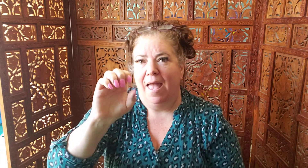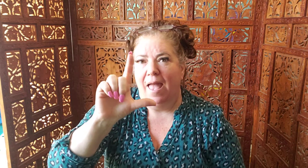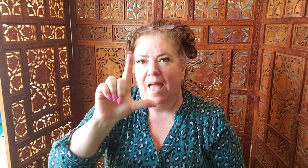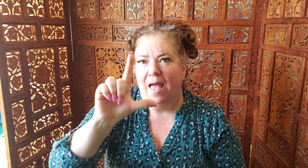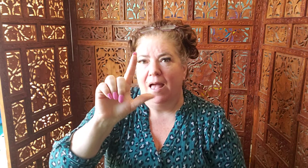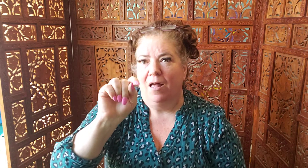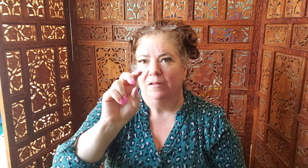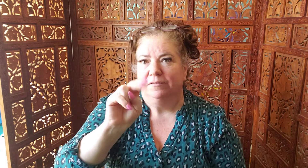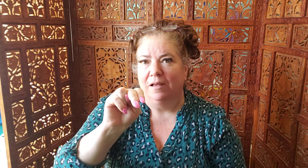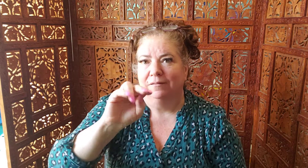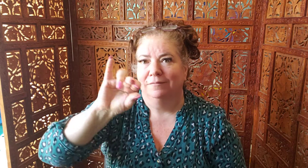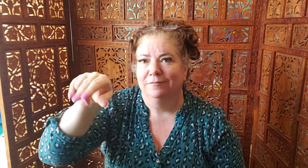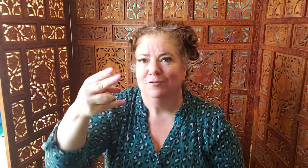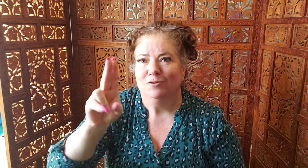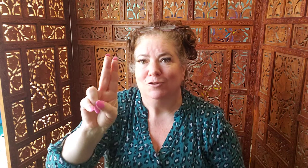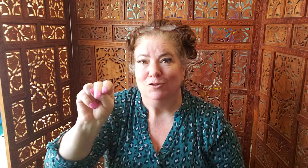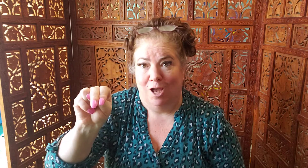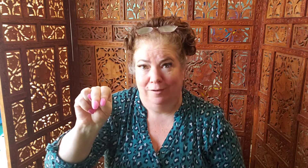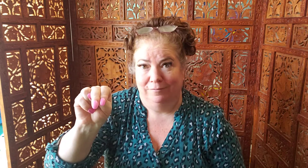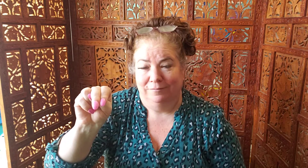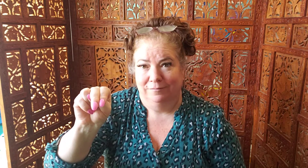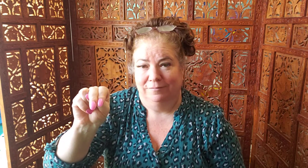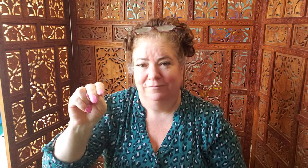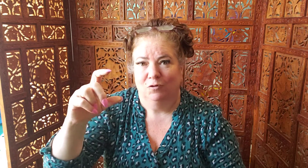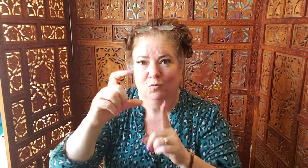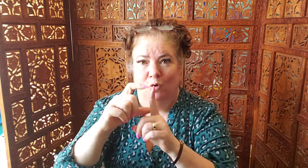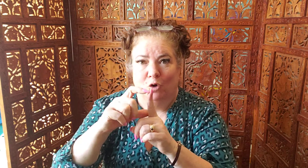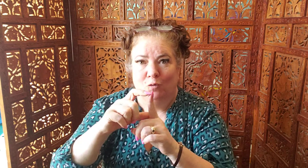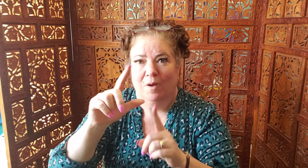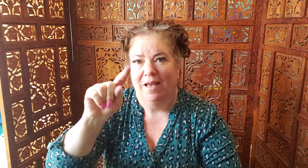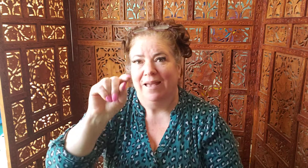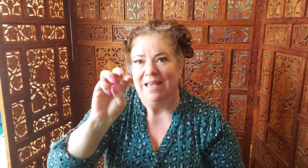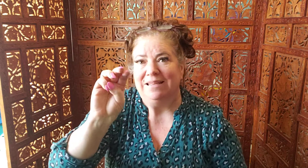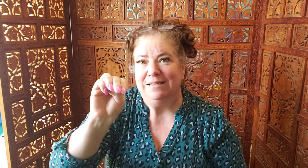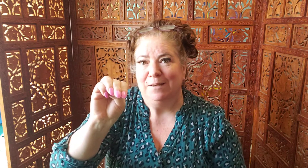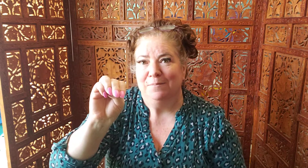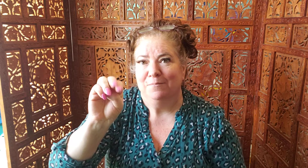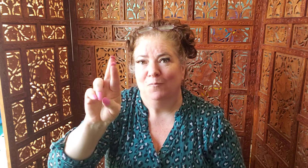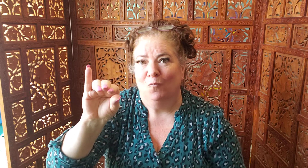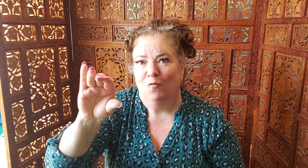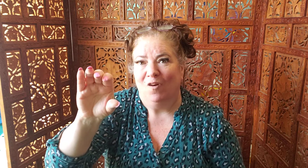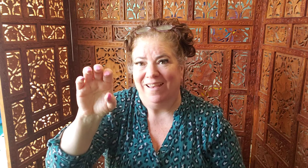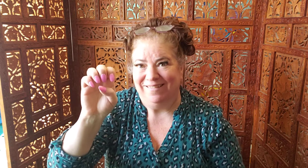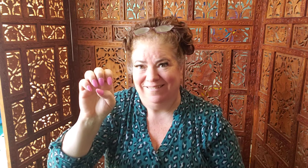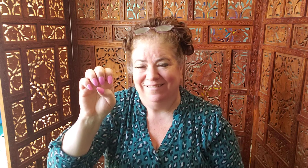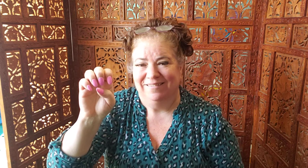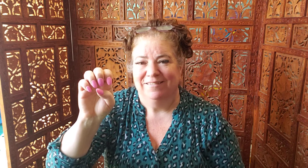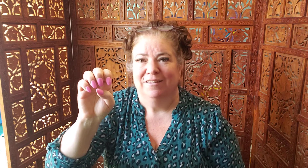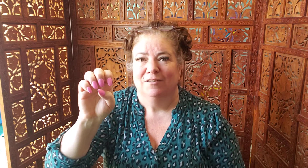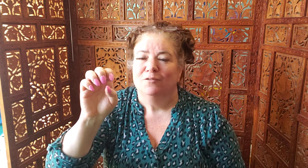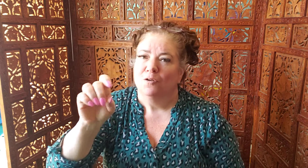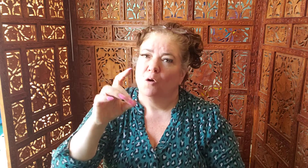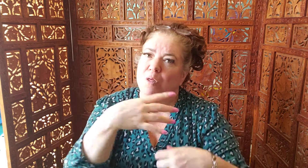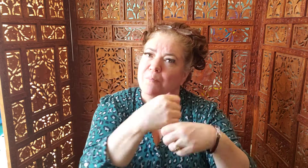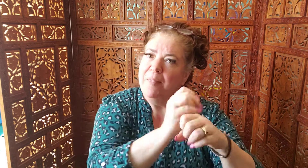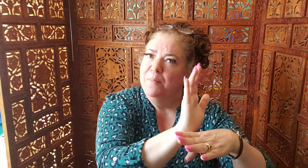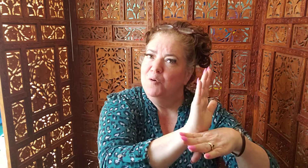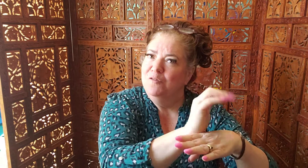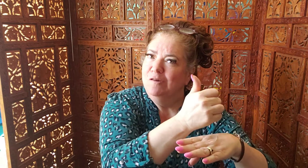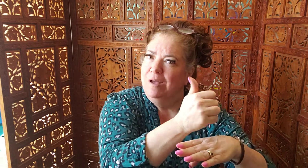the real challenge was how to translate the movie's animated characters to the stage. It is a landscape